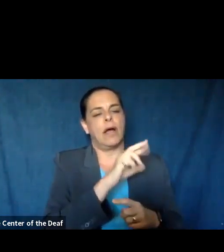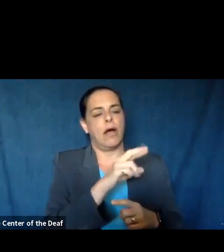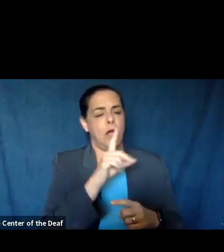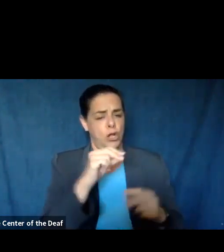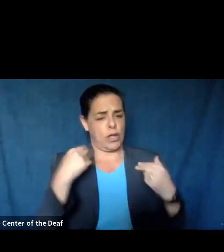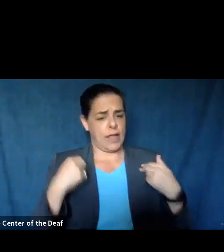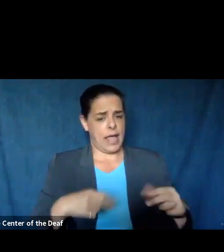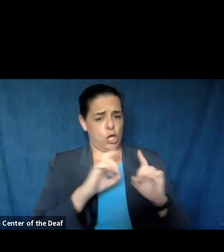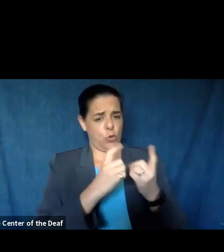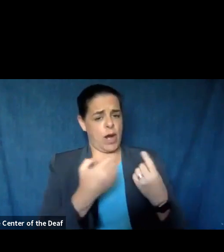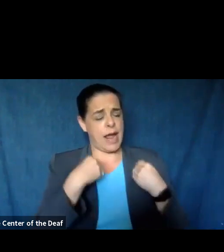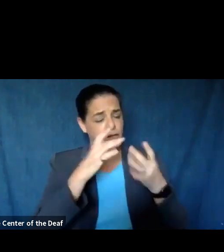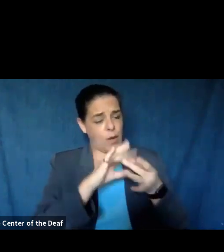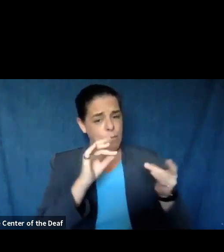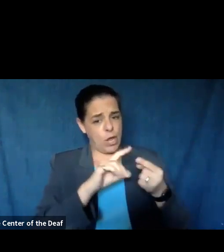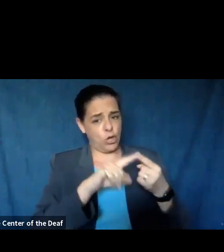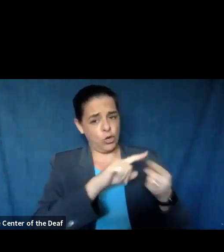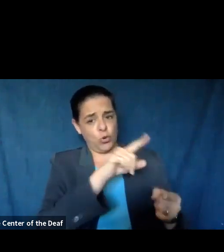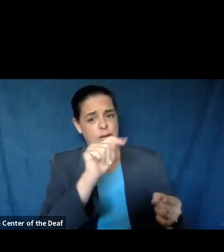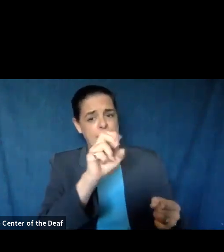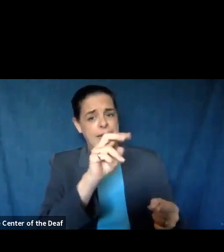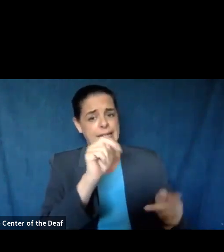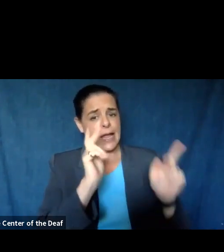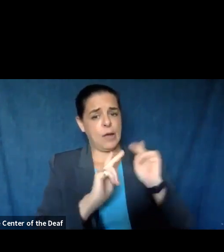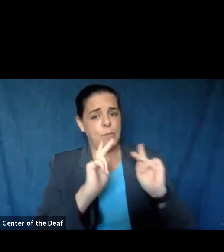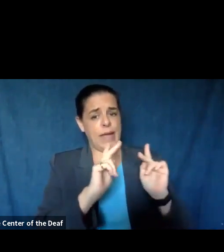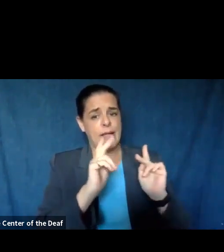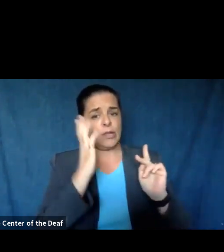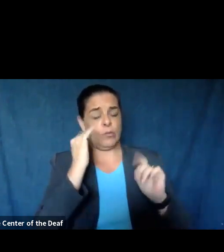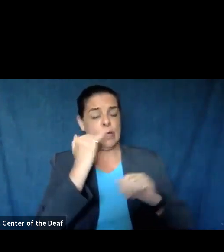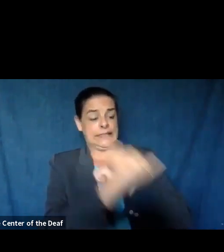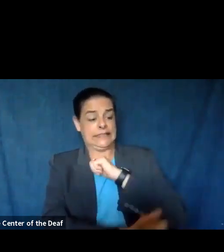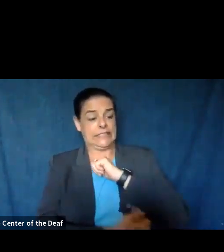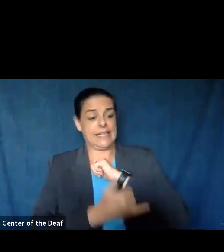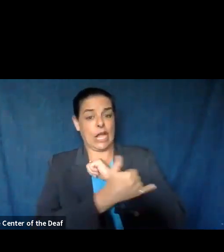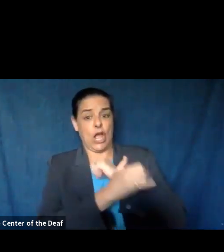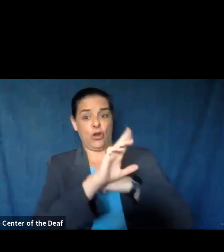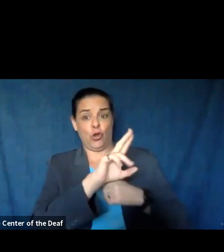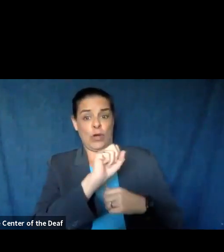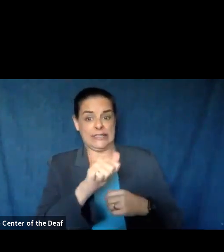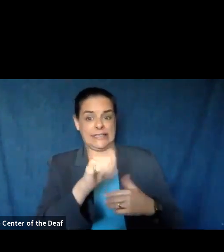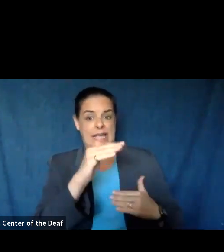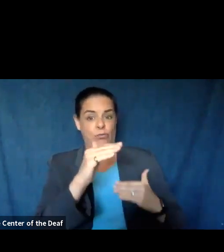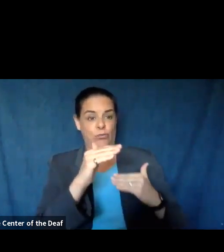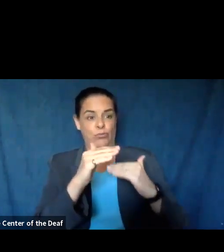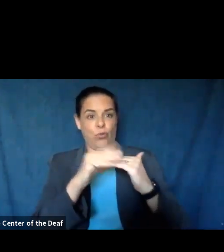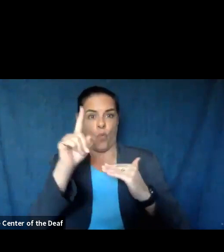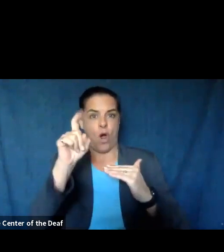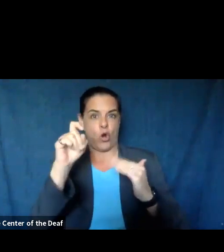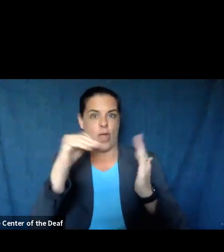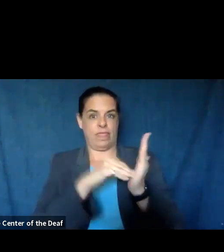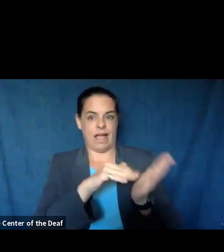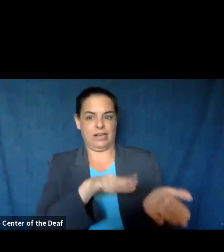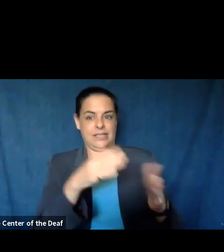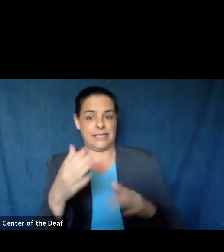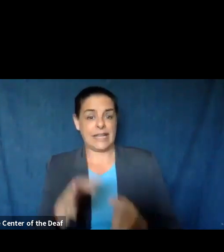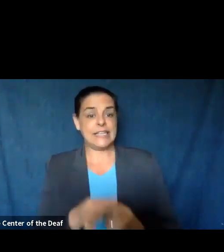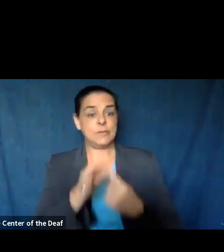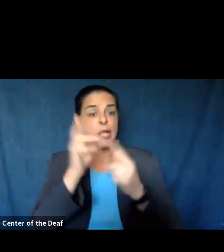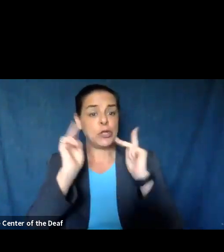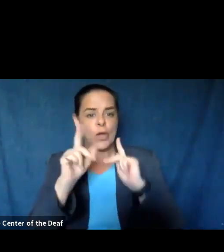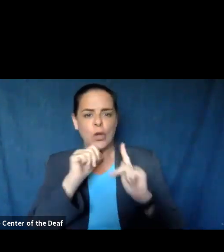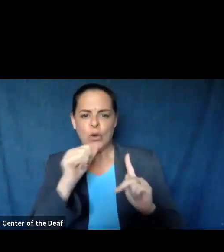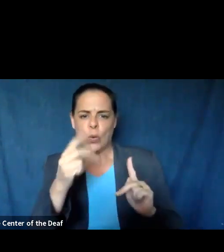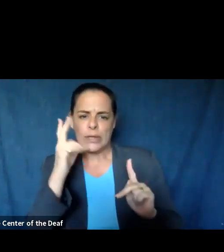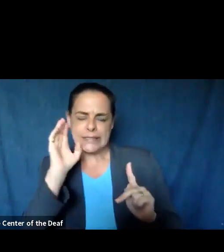to Tennesseans as the nation, I think they meant to say, hits 100,000 deaths, especially to the people who don't see the